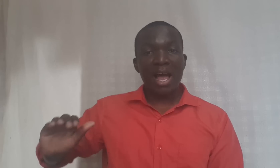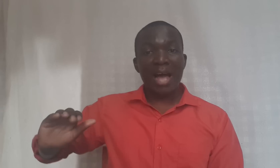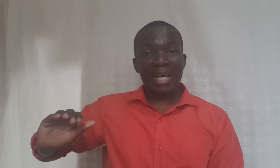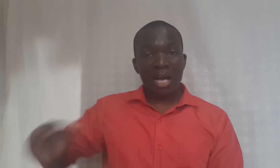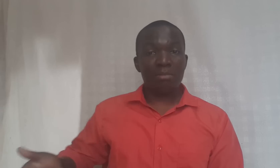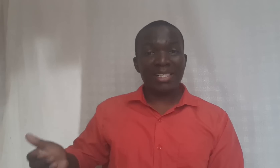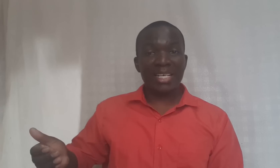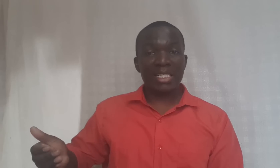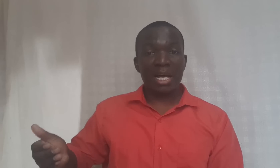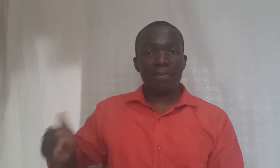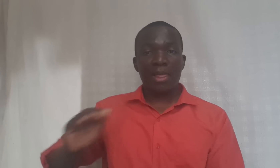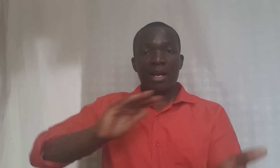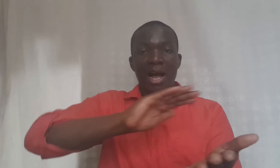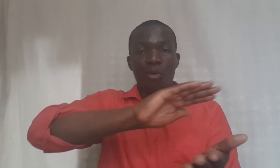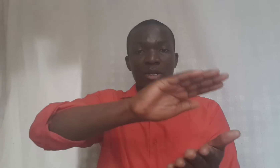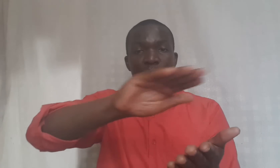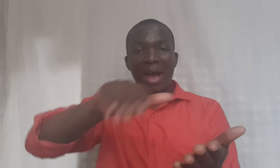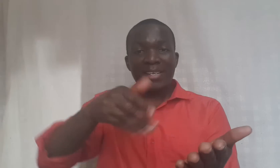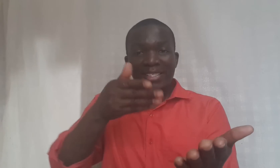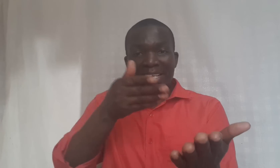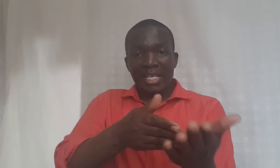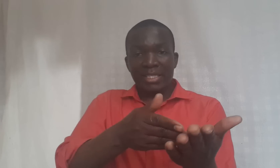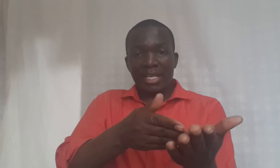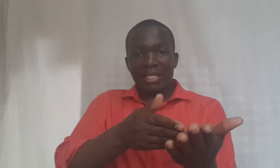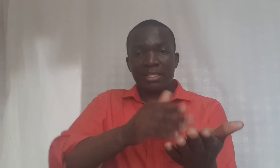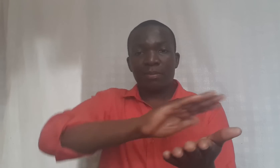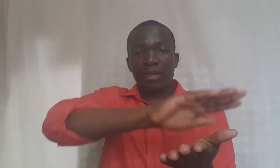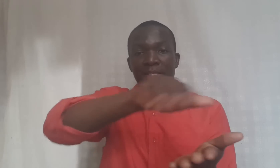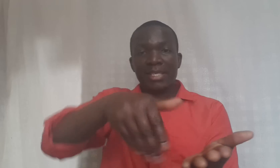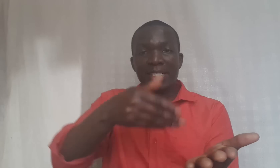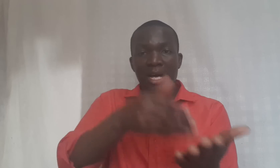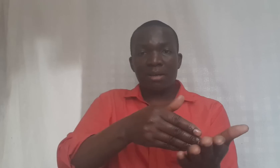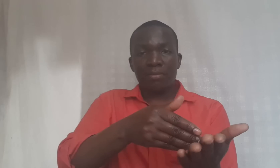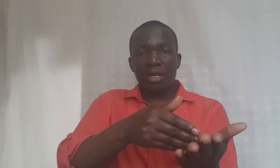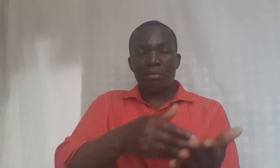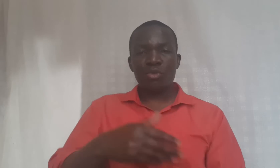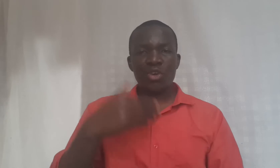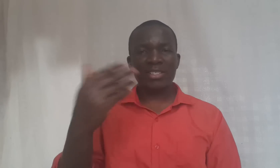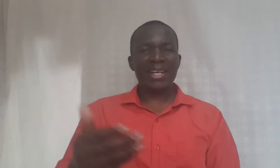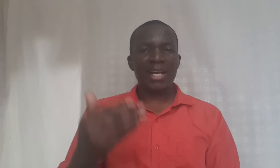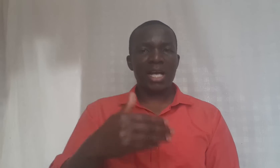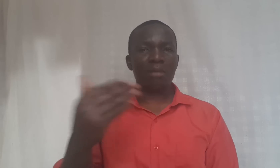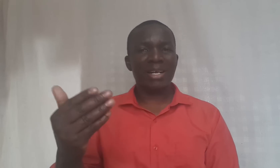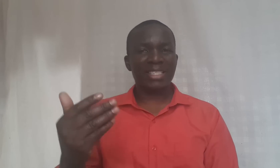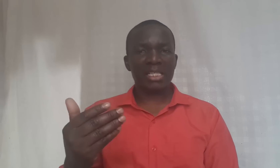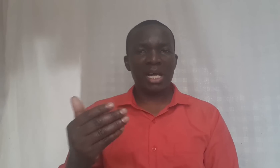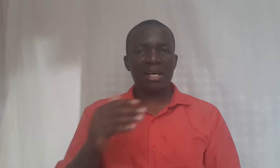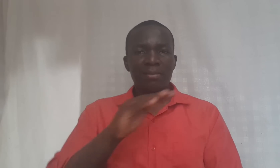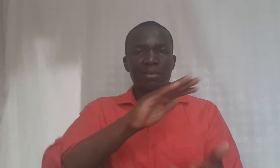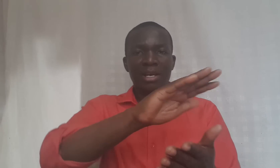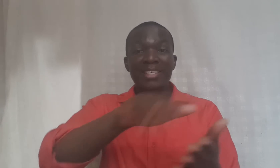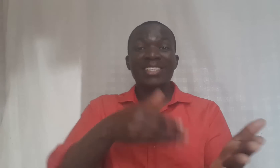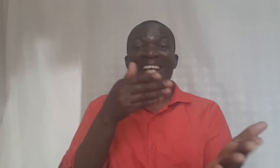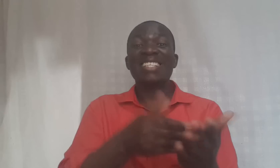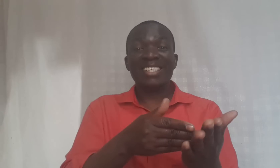An urban center. The word center is like this, center. But when you are signing an urban center, this is